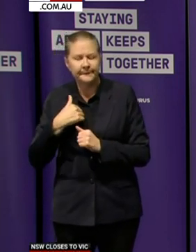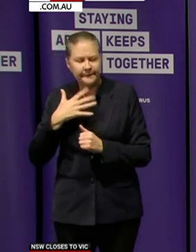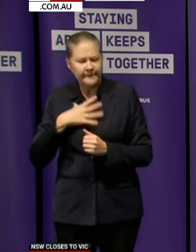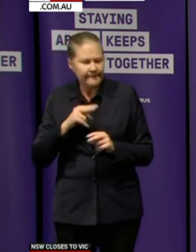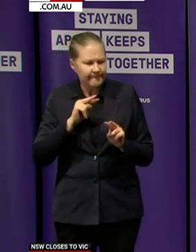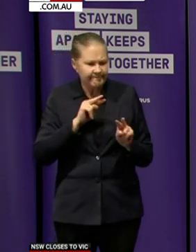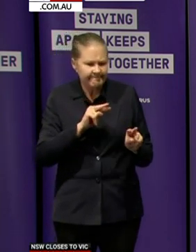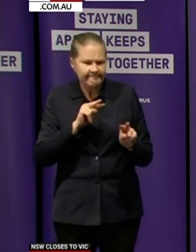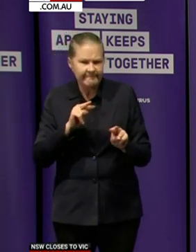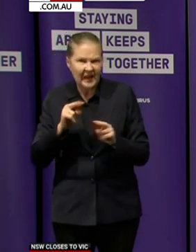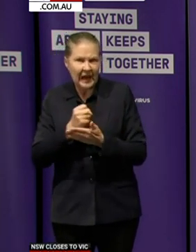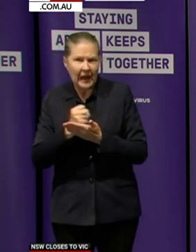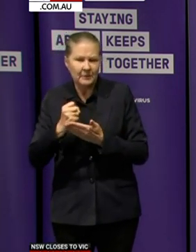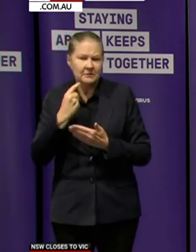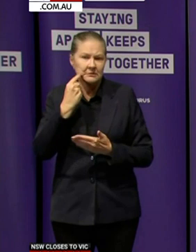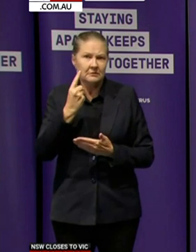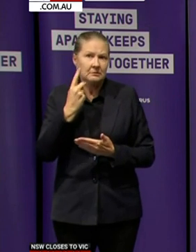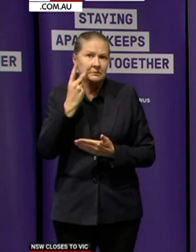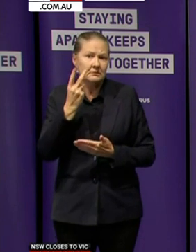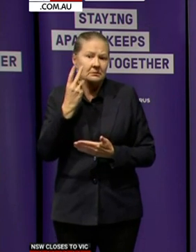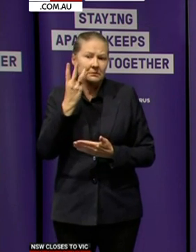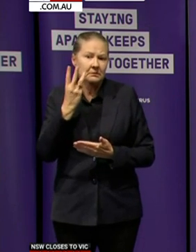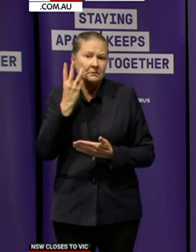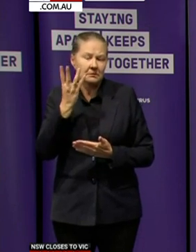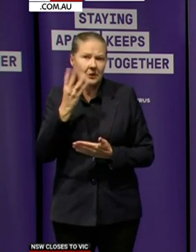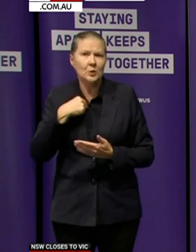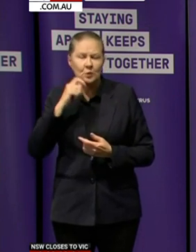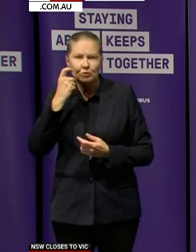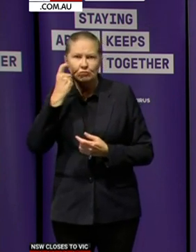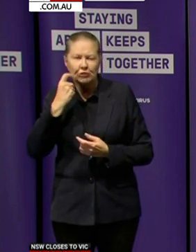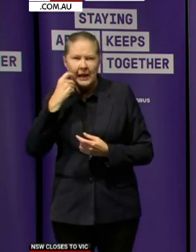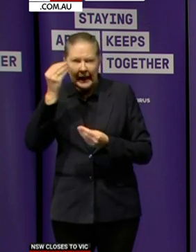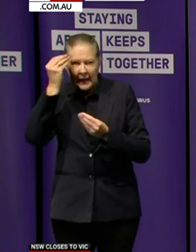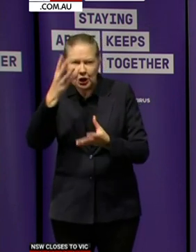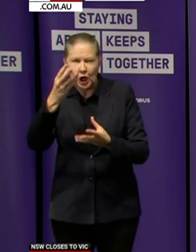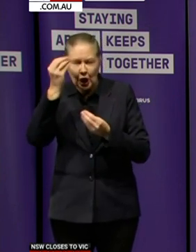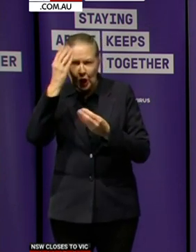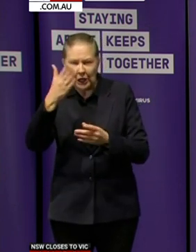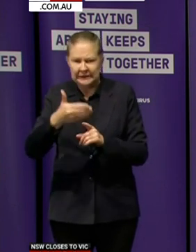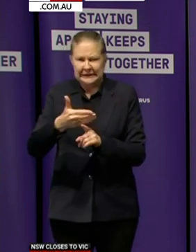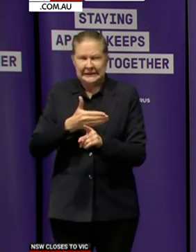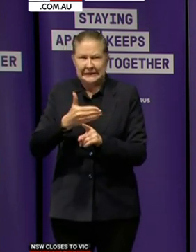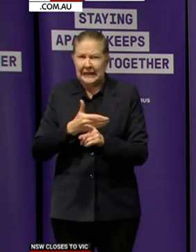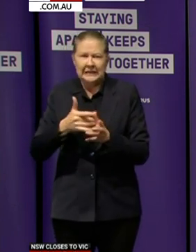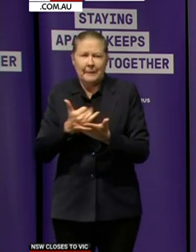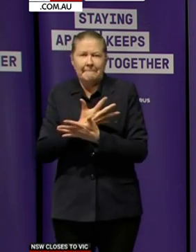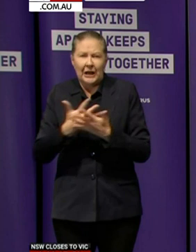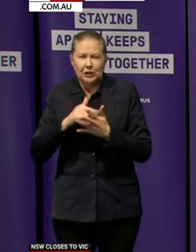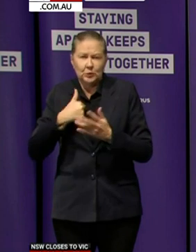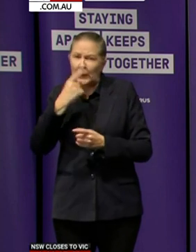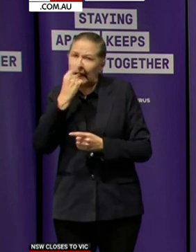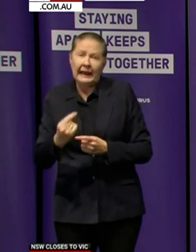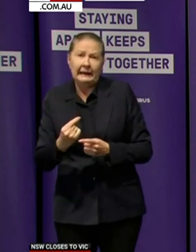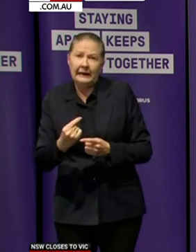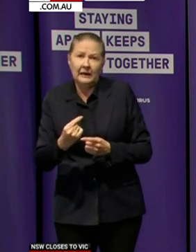are a little more settled in the coming days. Again, giving parents as much notice as we can. And the second function that at least some